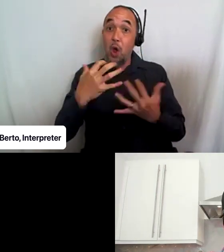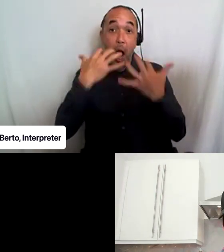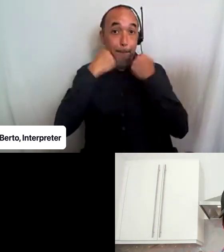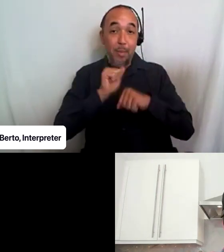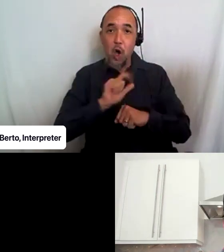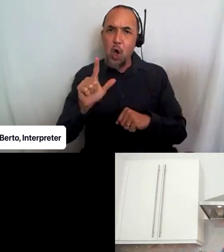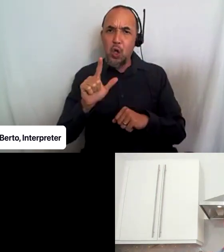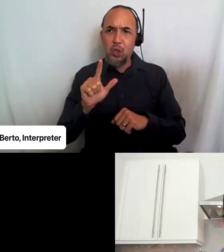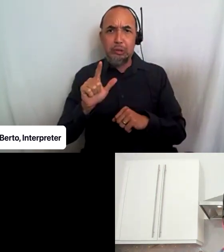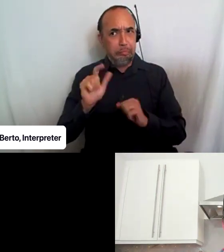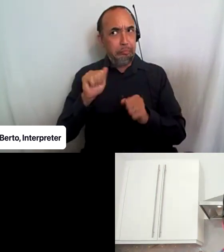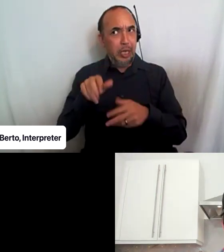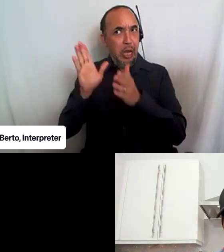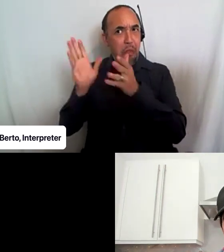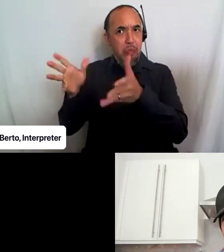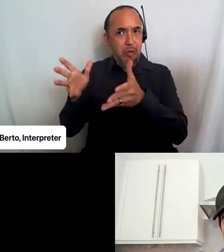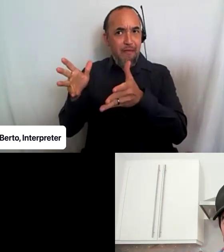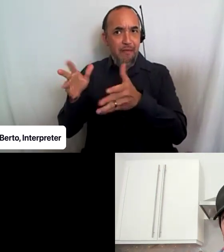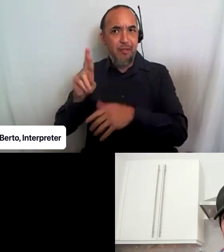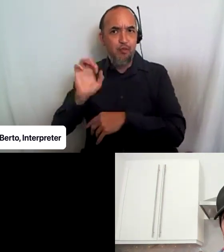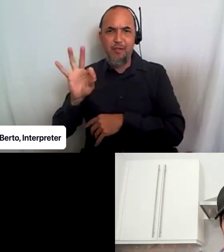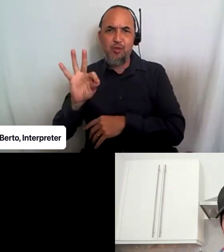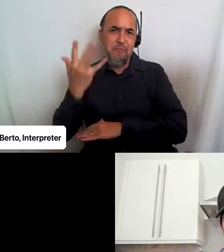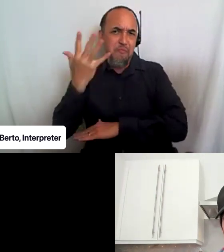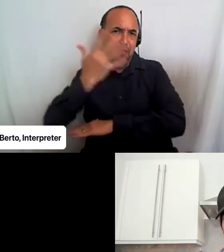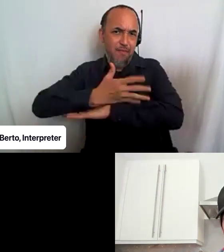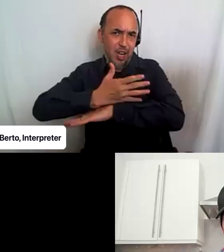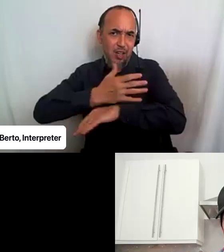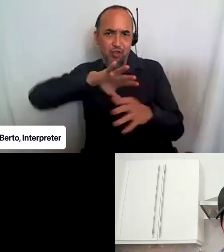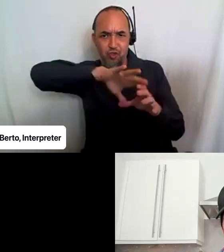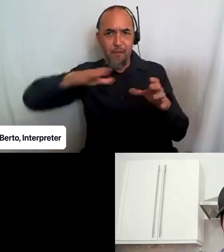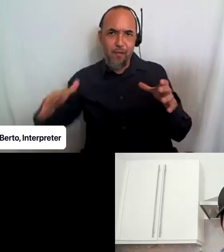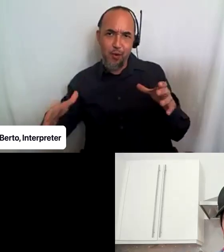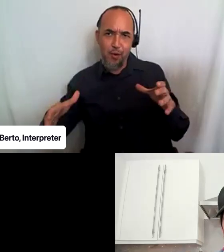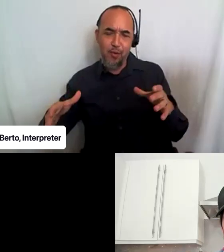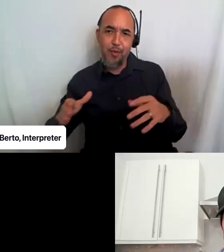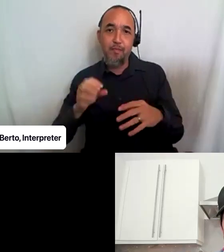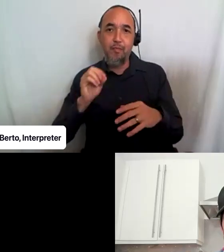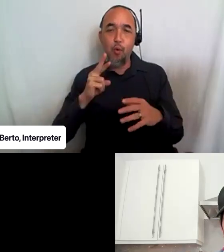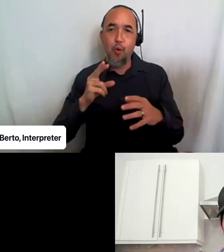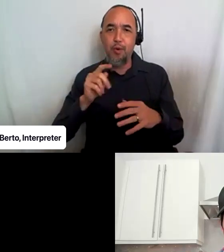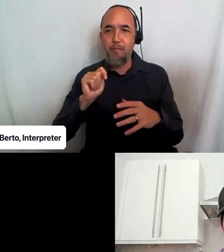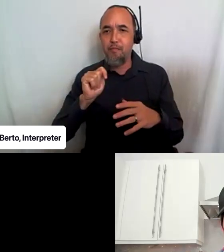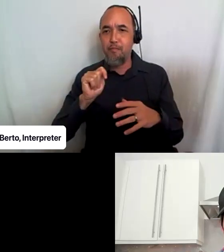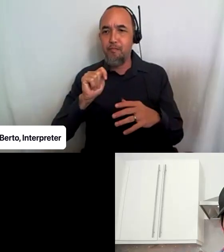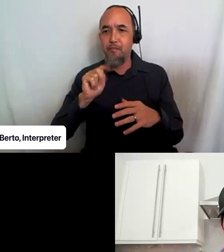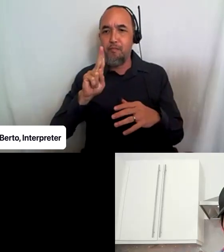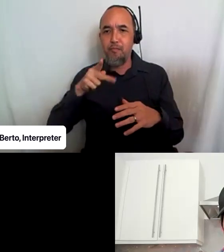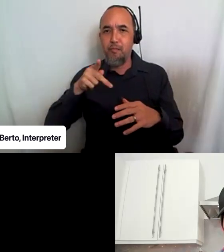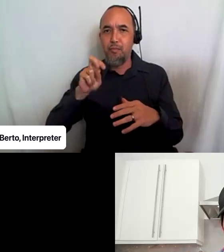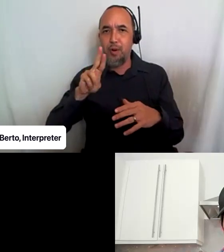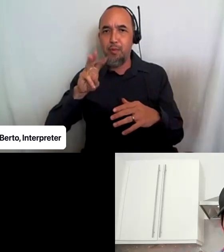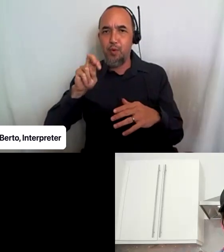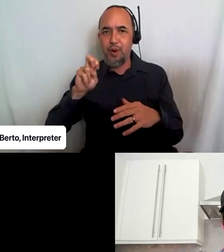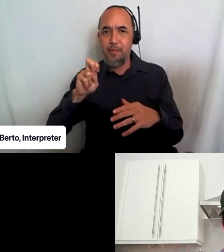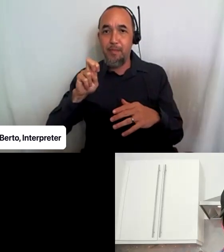keep this in the fridge for like 5 days. Just keep it covered with the plastic foil or in a Tupperware. If you have a microwave, that's the